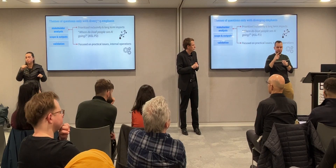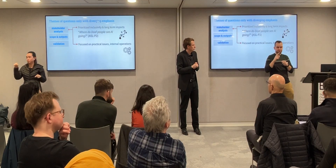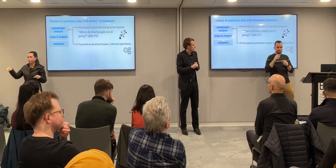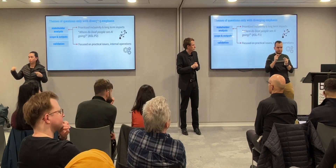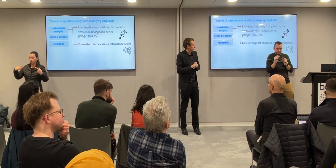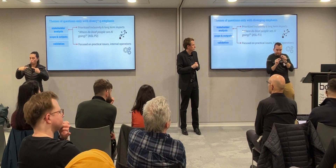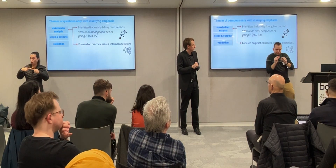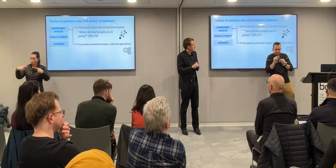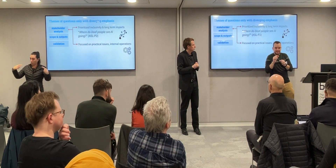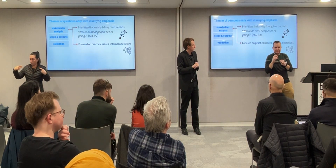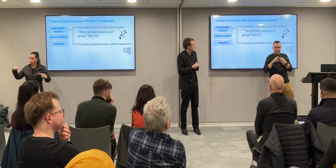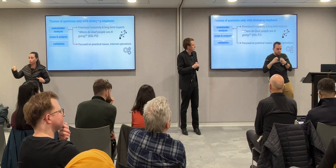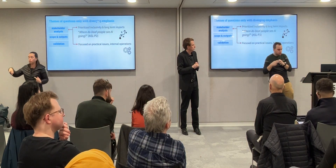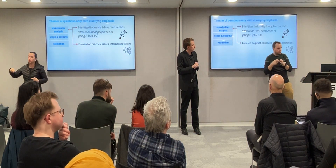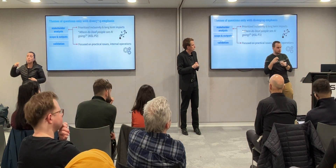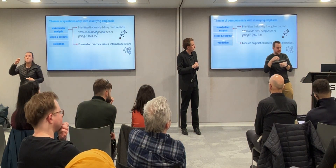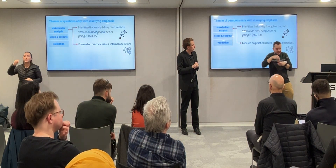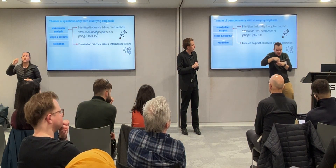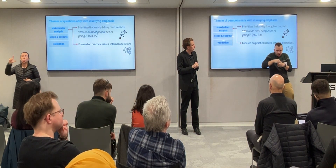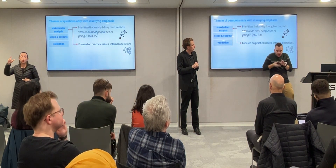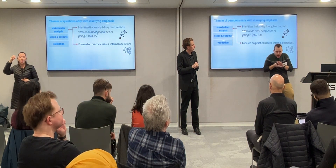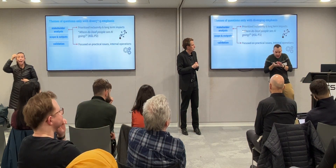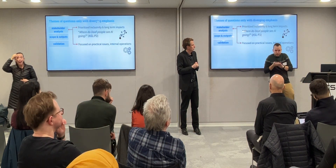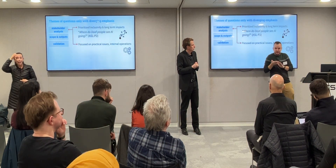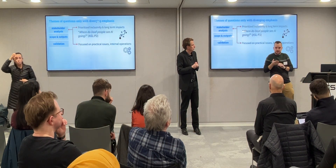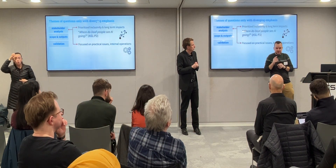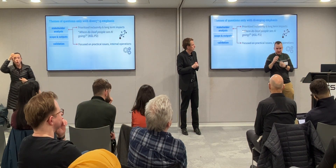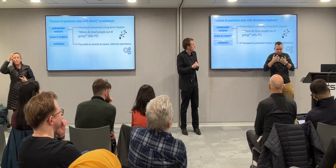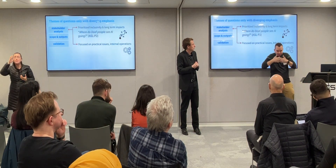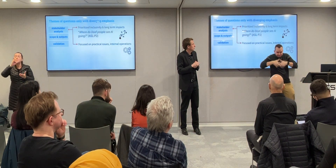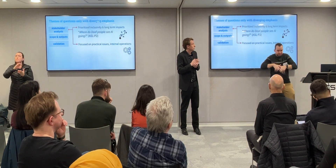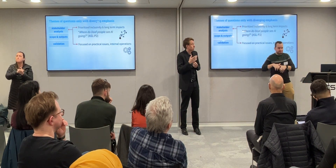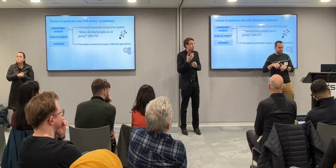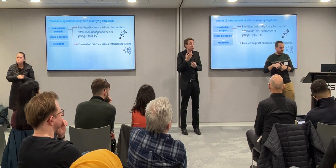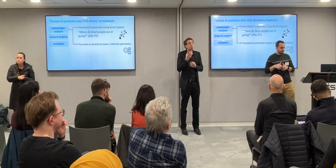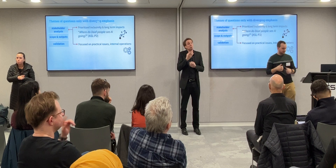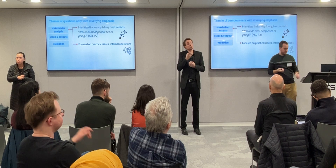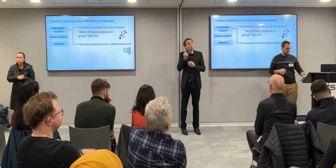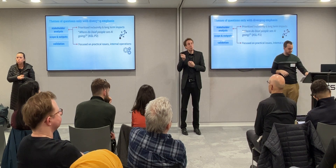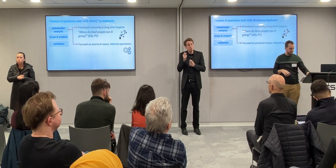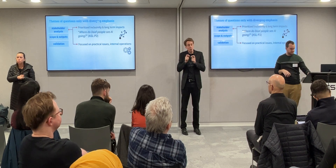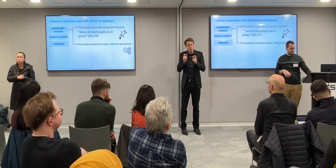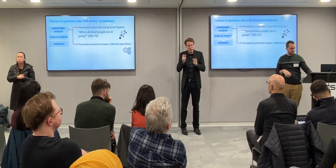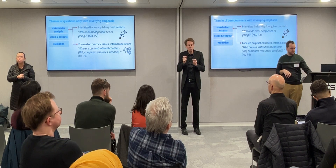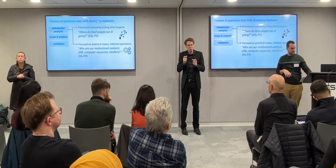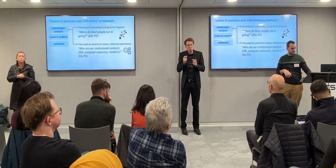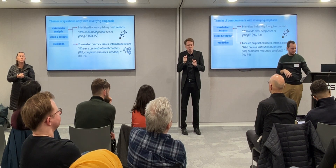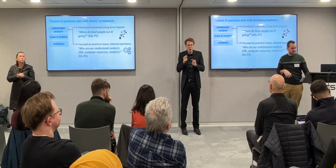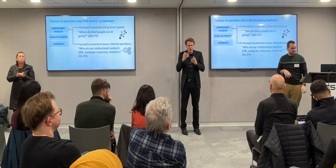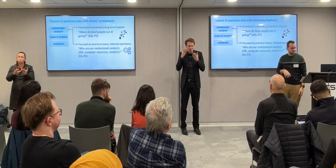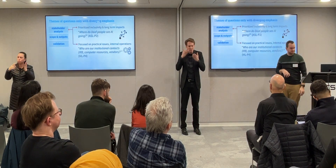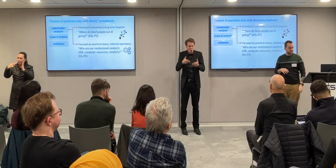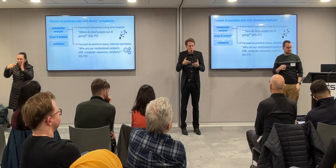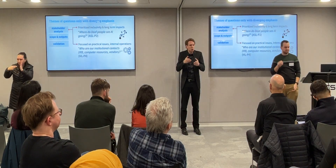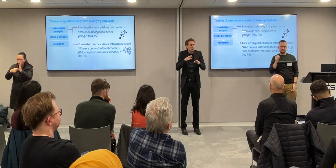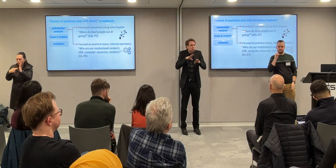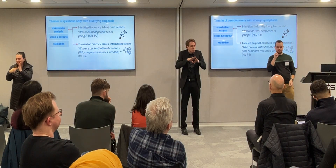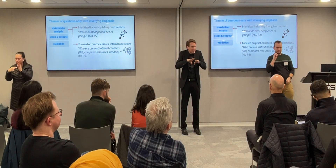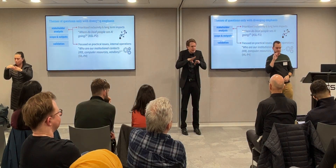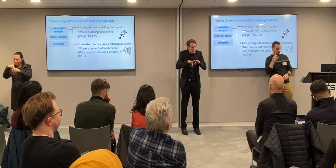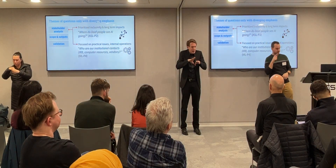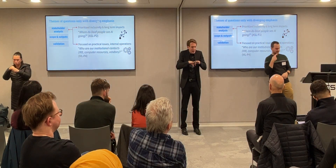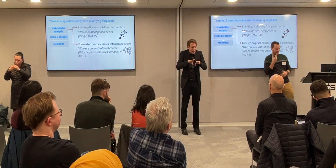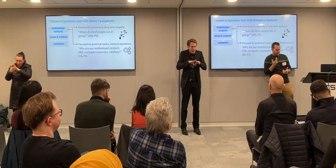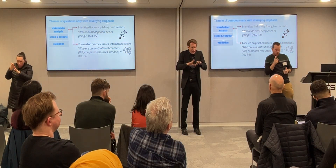Convergently, we had people that were very focused on the practicalities and internal operations and issues